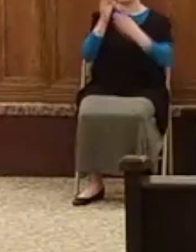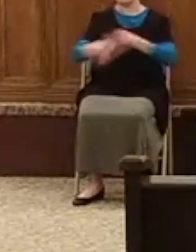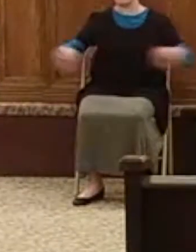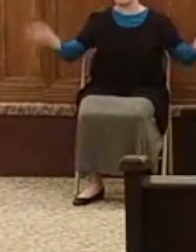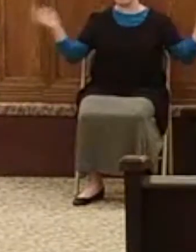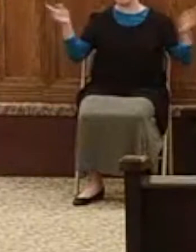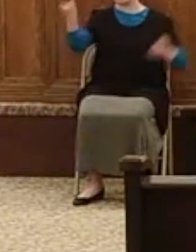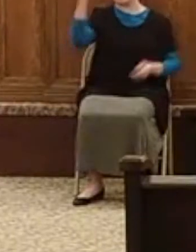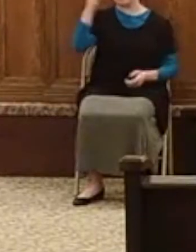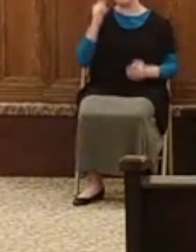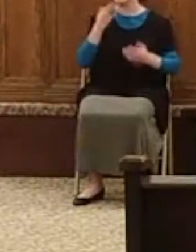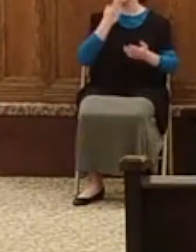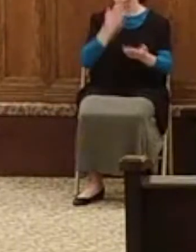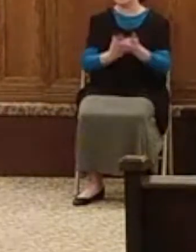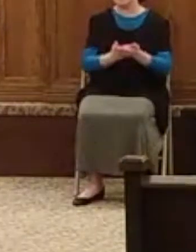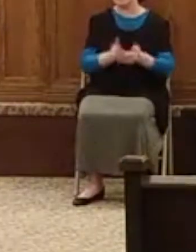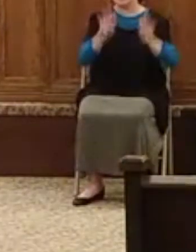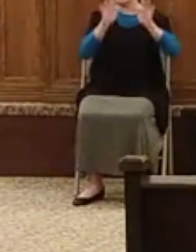want to know why?